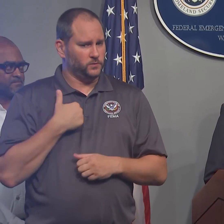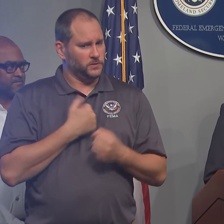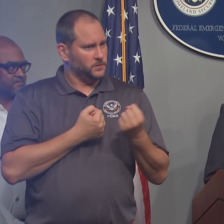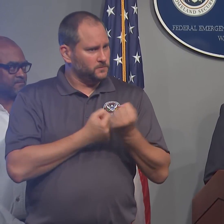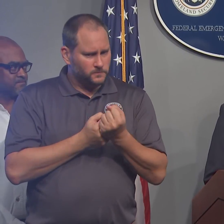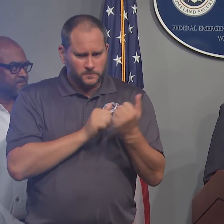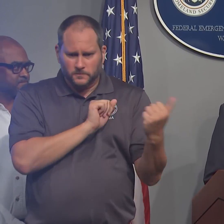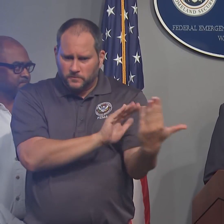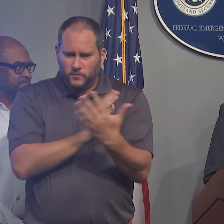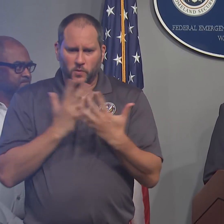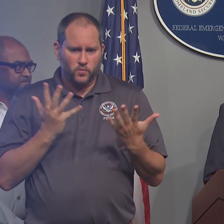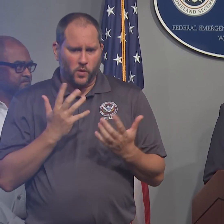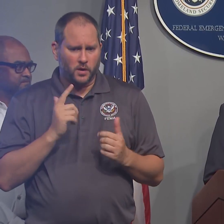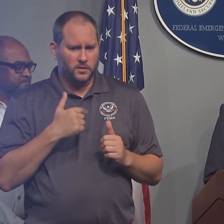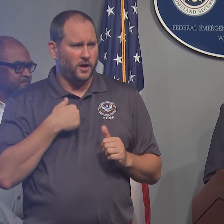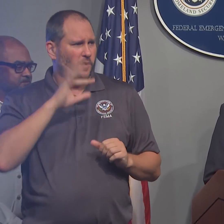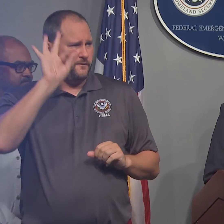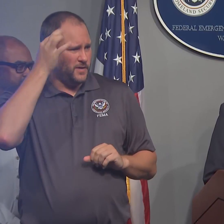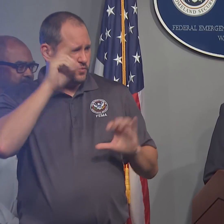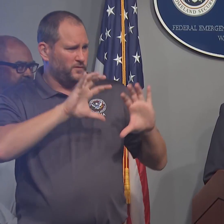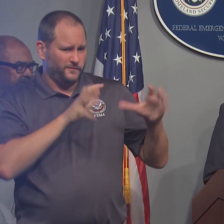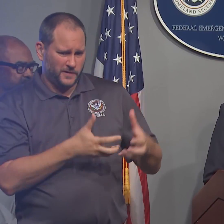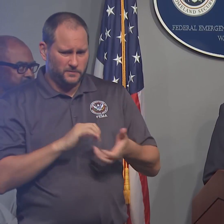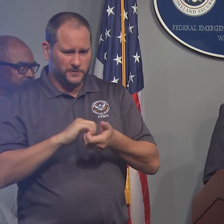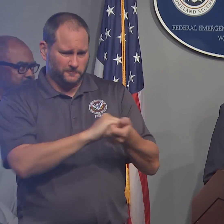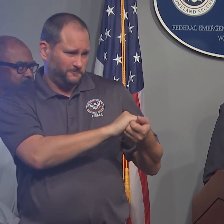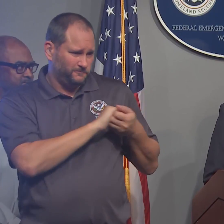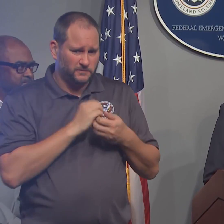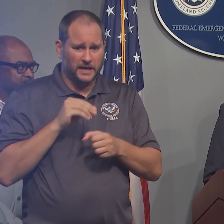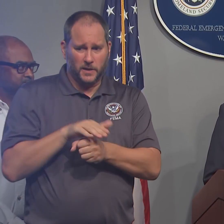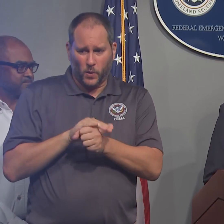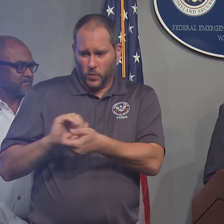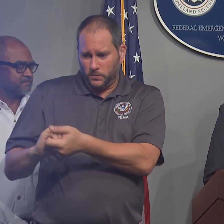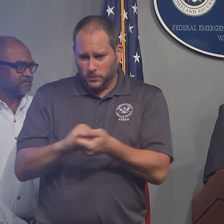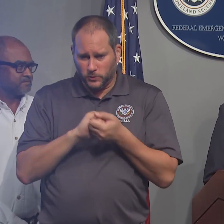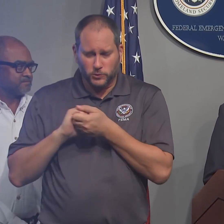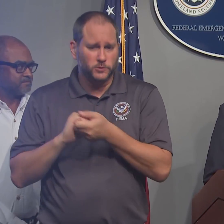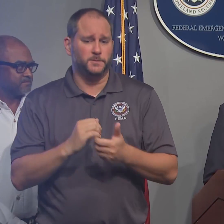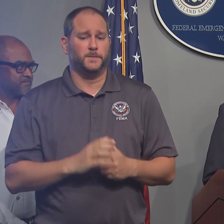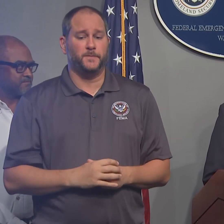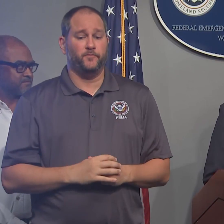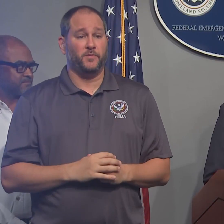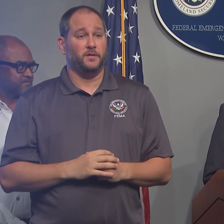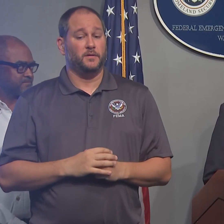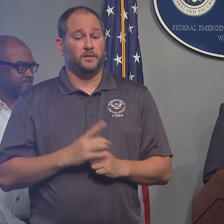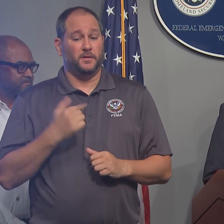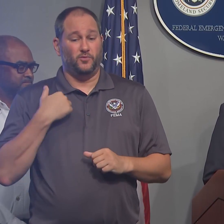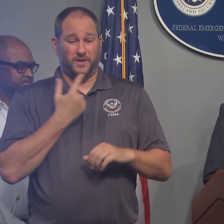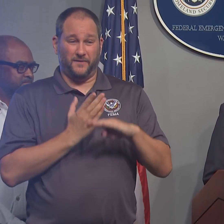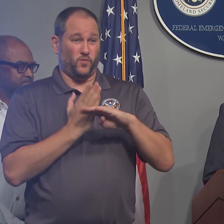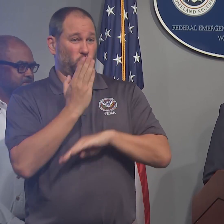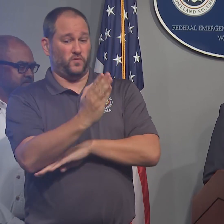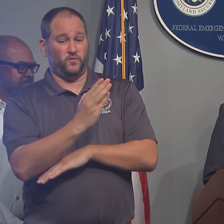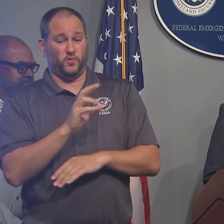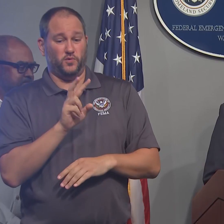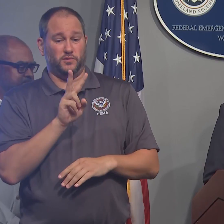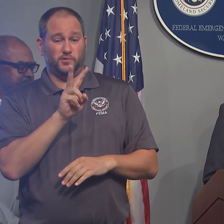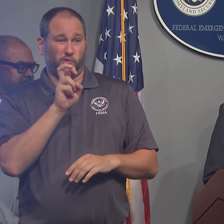members and state and local partners. To date, we have over 200 personnel engaged with